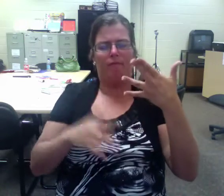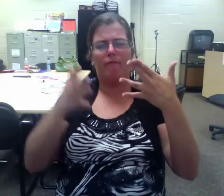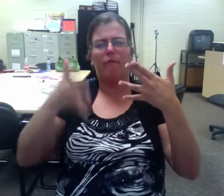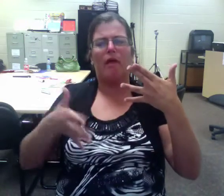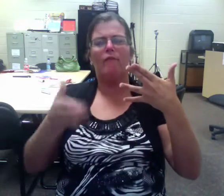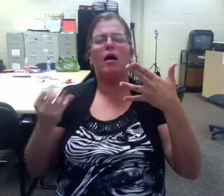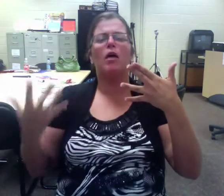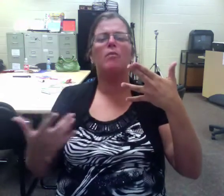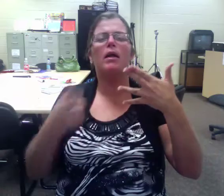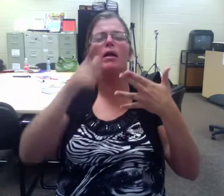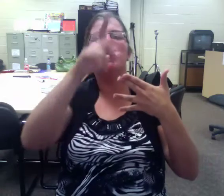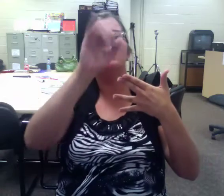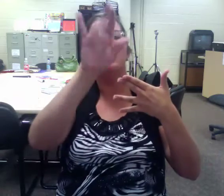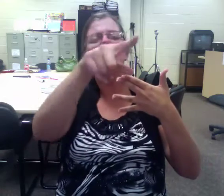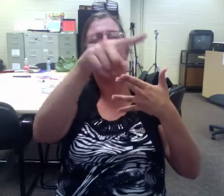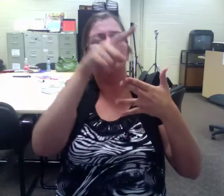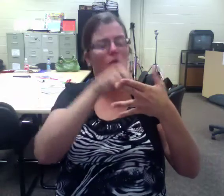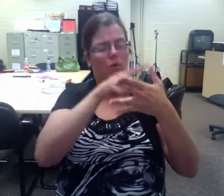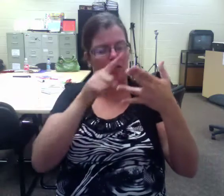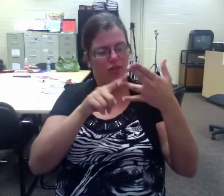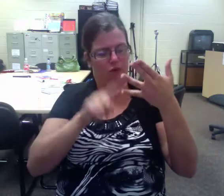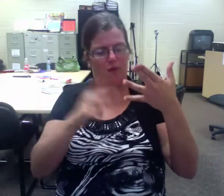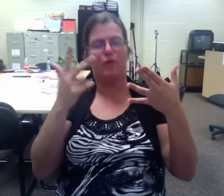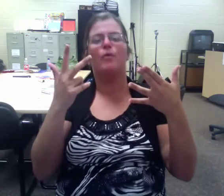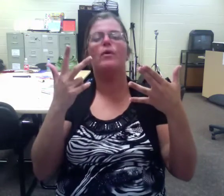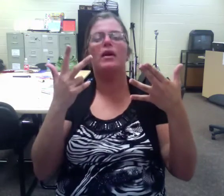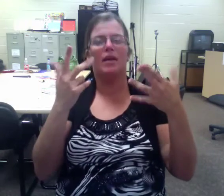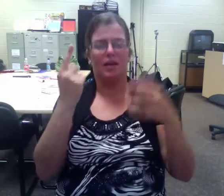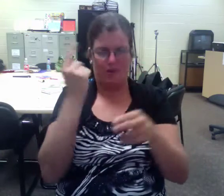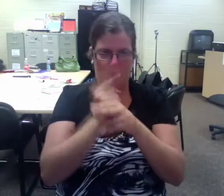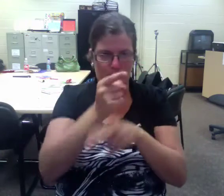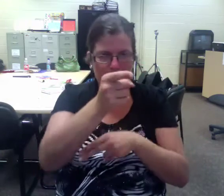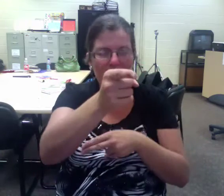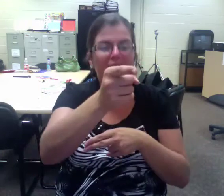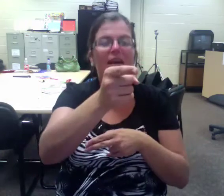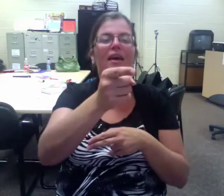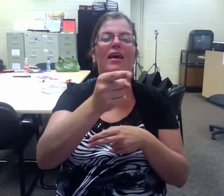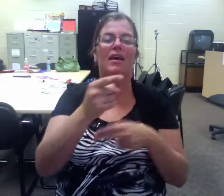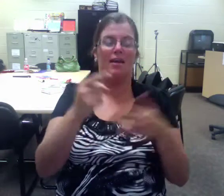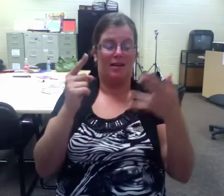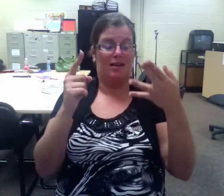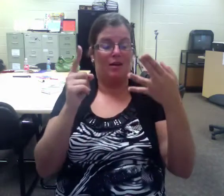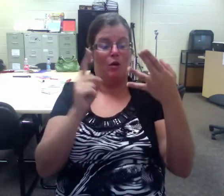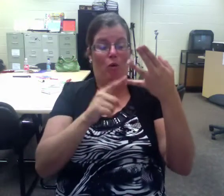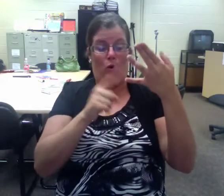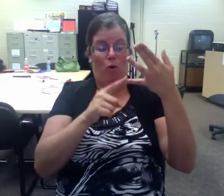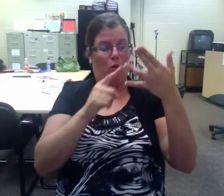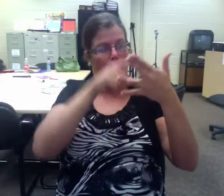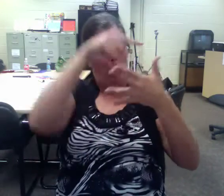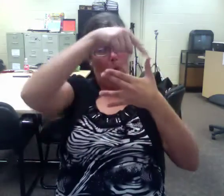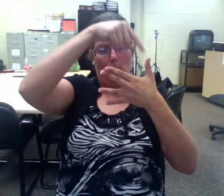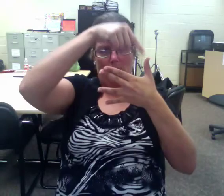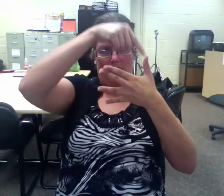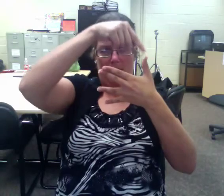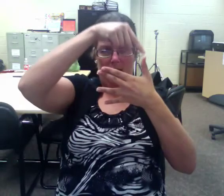Let's see. 3/5. Good. And out of those 3/5, 1/5 were what we call loyalists.